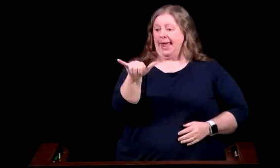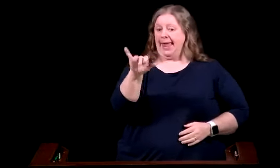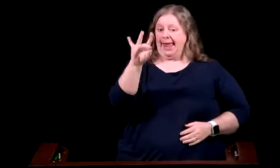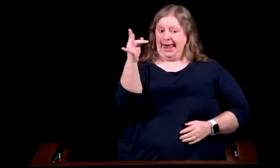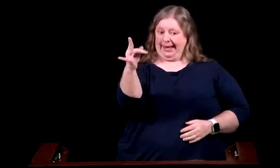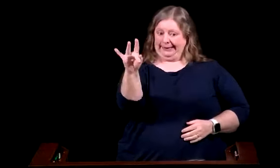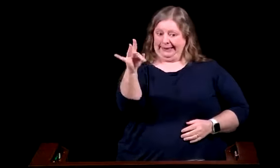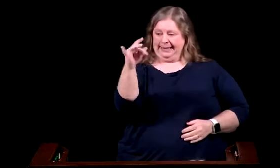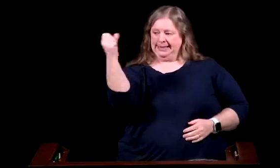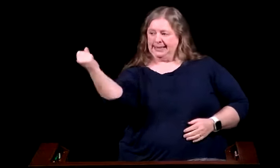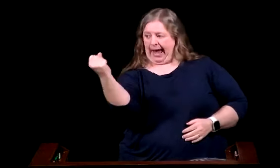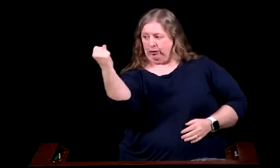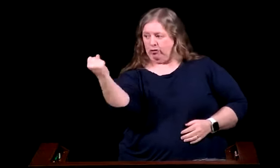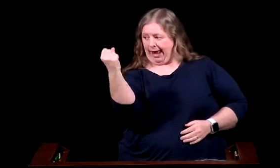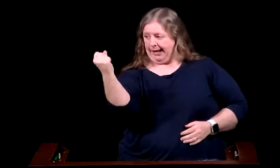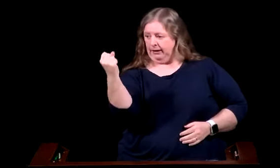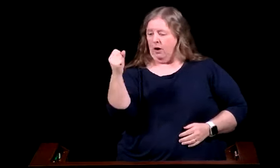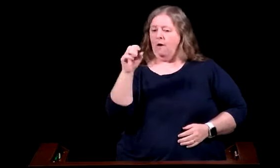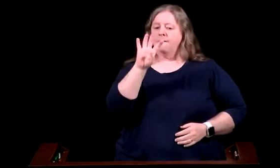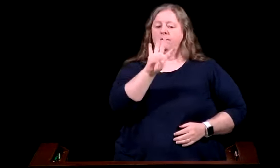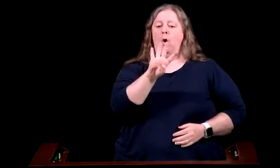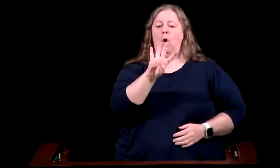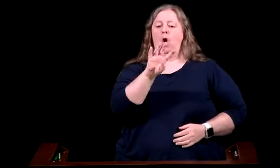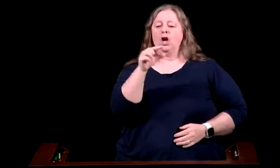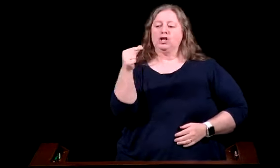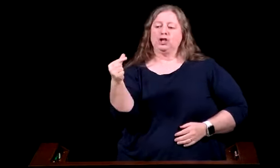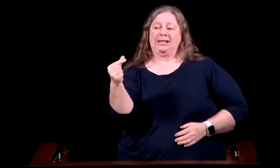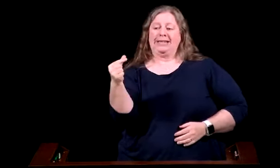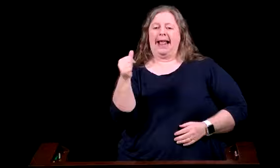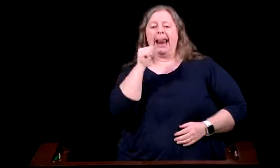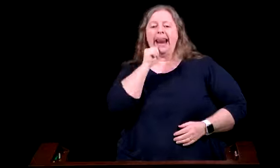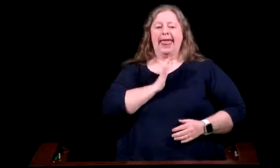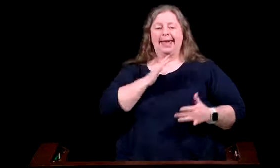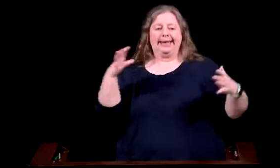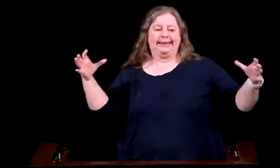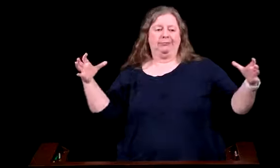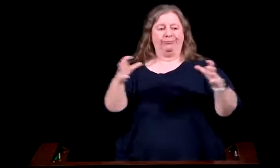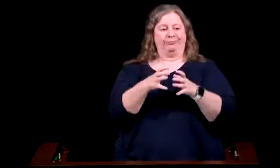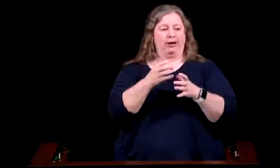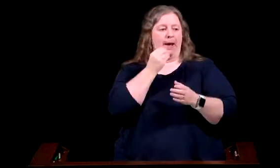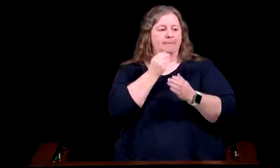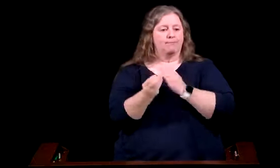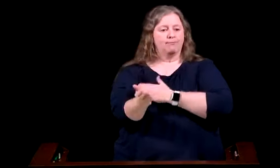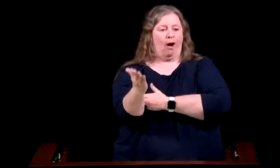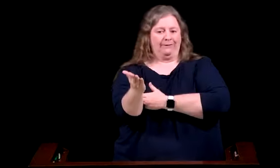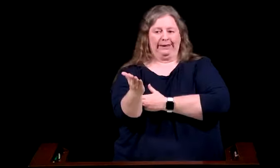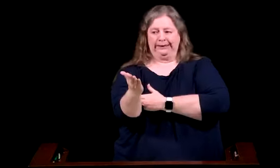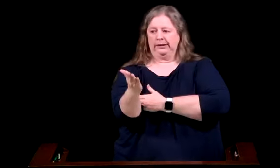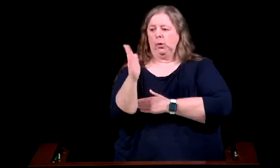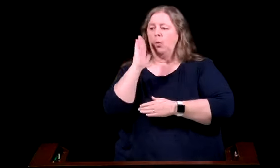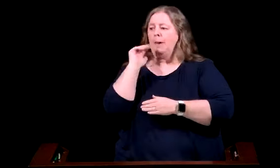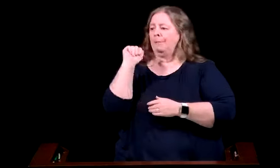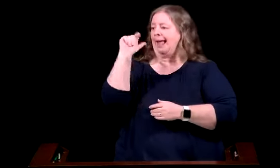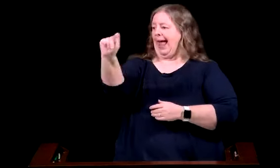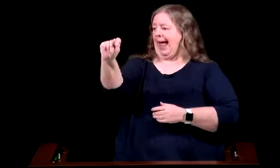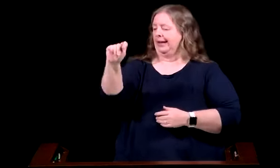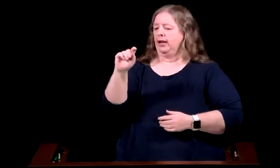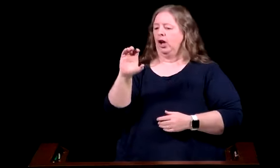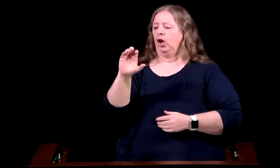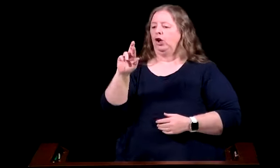And finally, on May 18th, which is a Saturday, we have a 4G ladies breakfast,